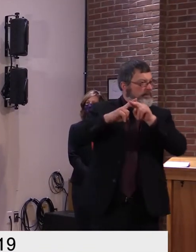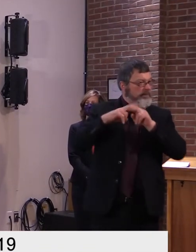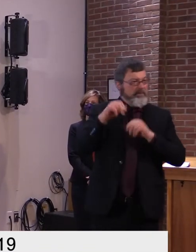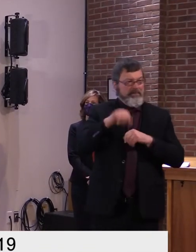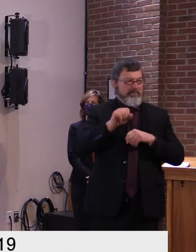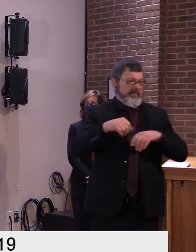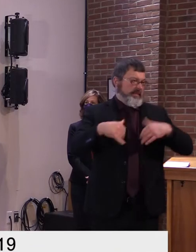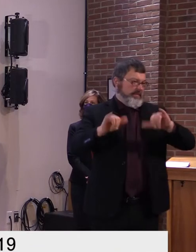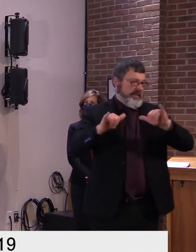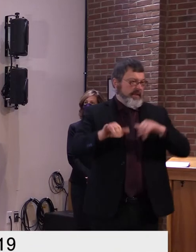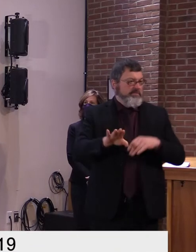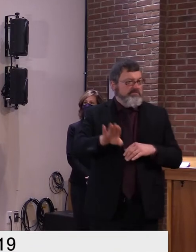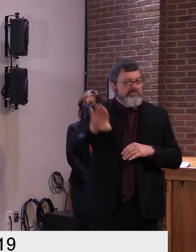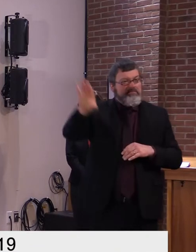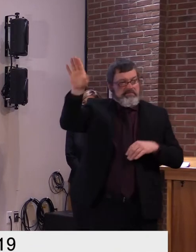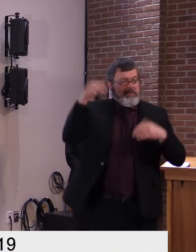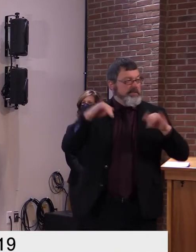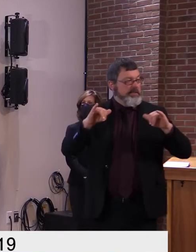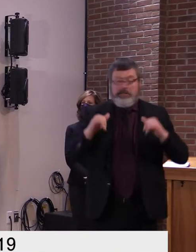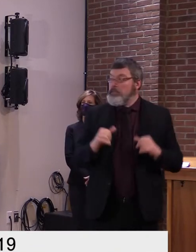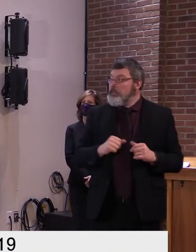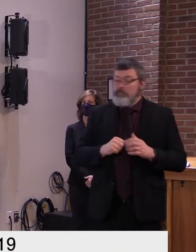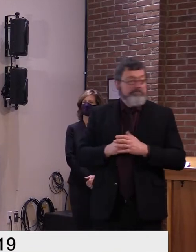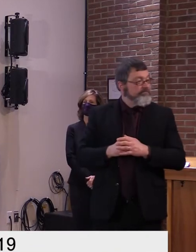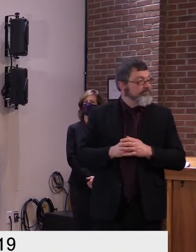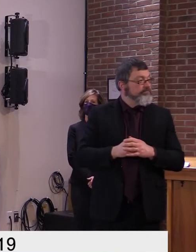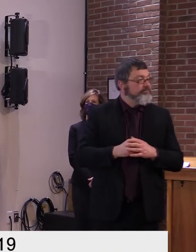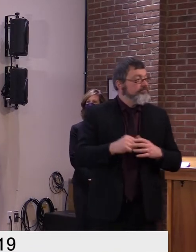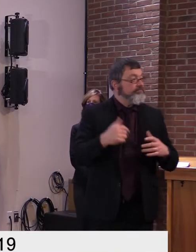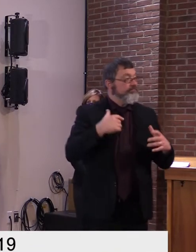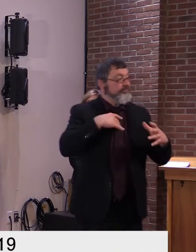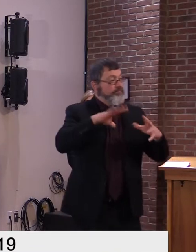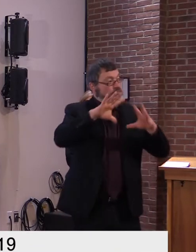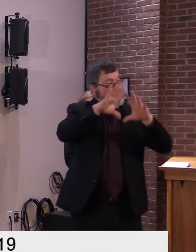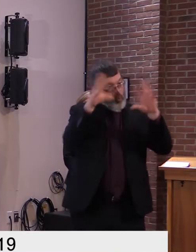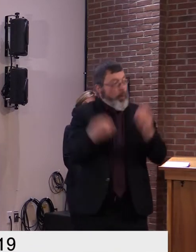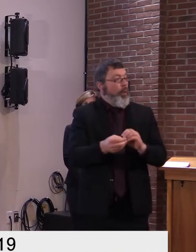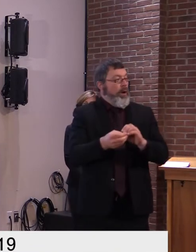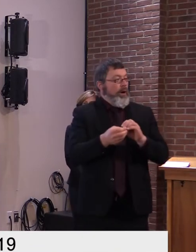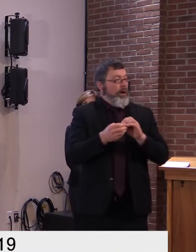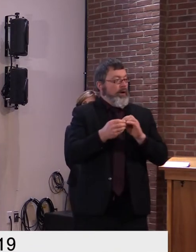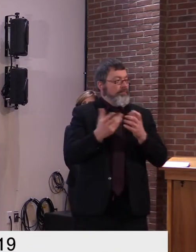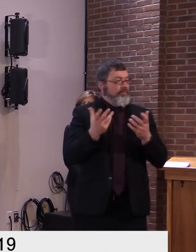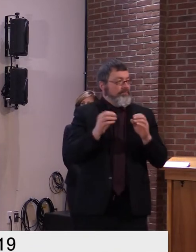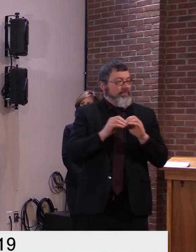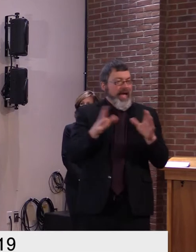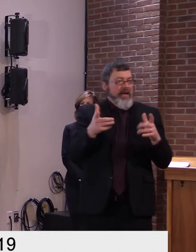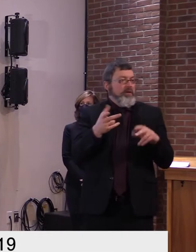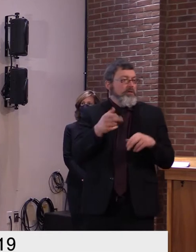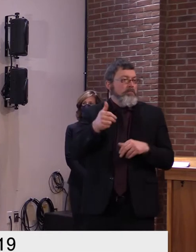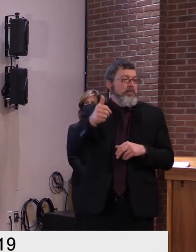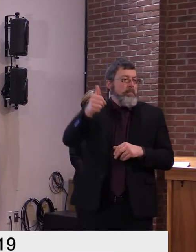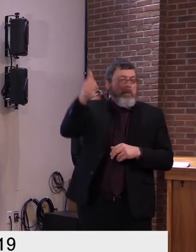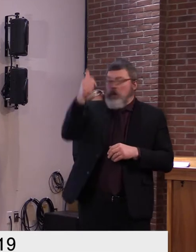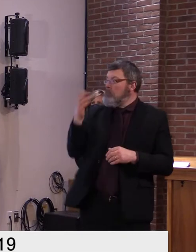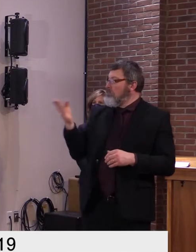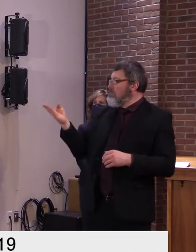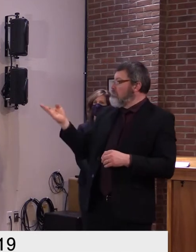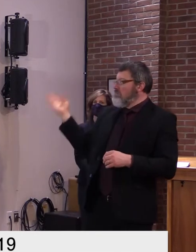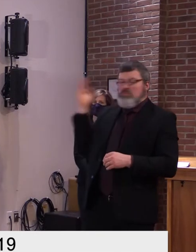While you see our total case count obviously continuing to increase, I want you to pay attention to